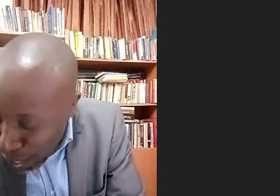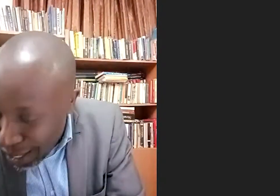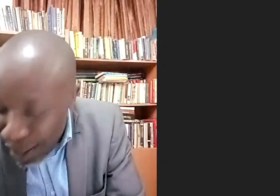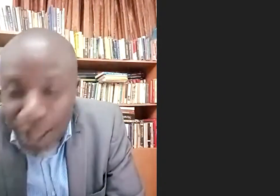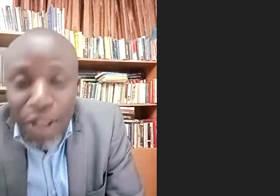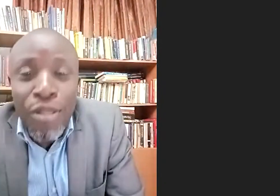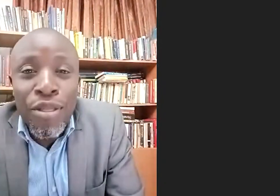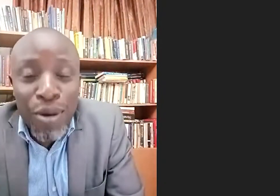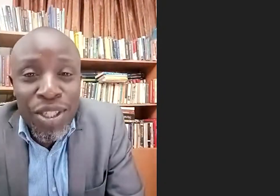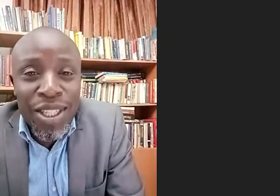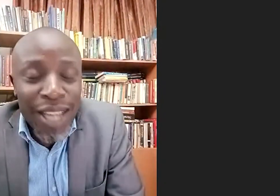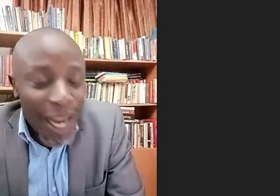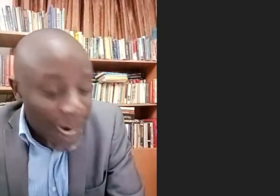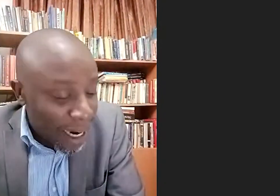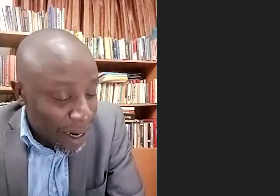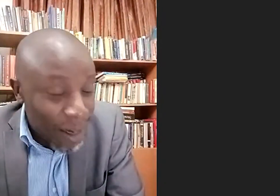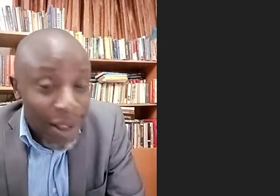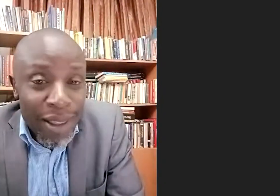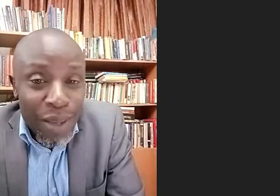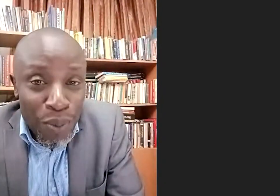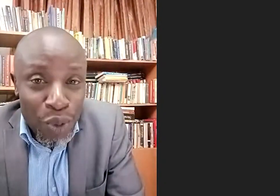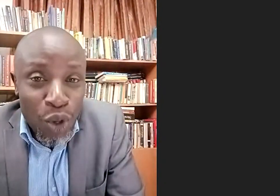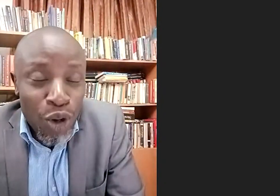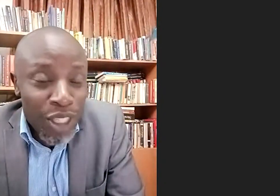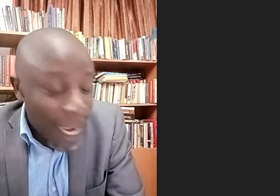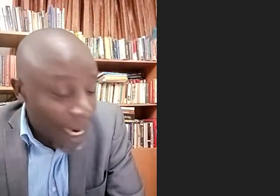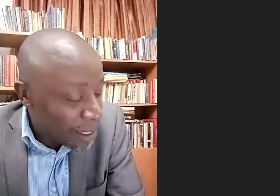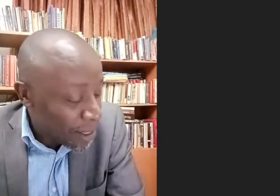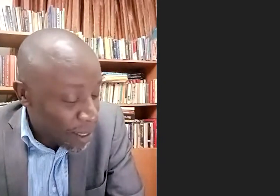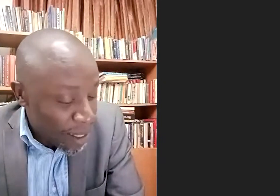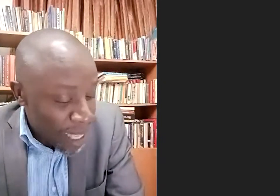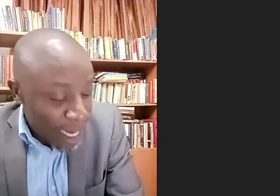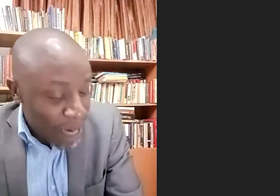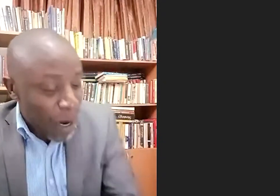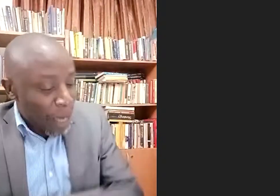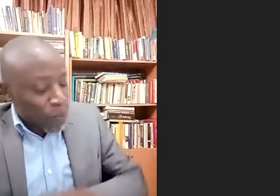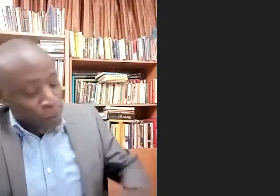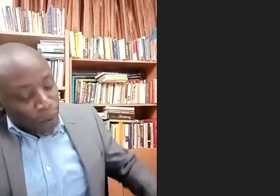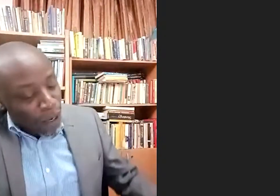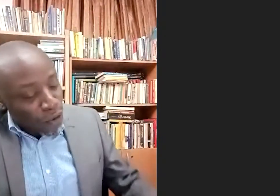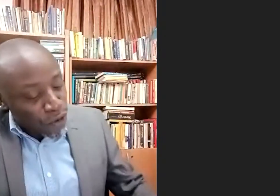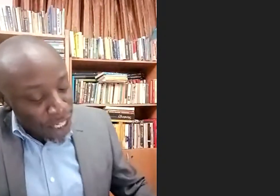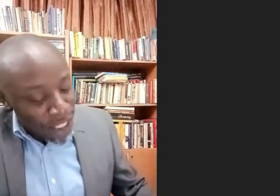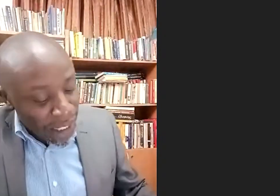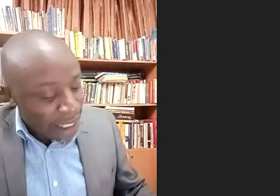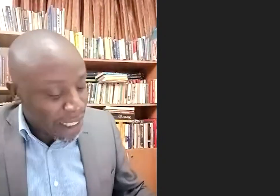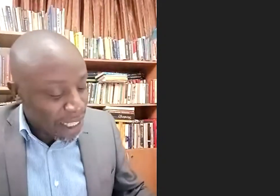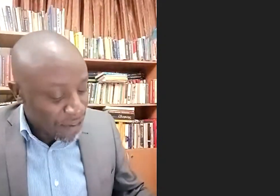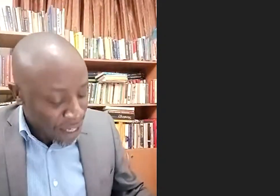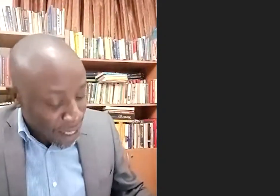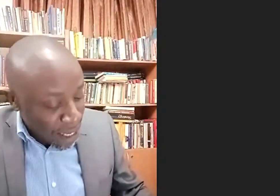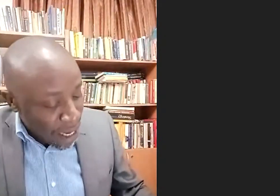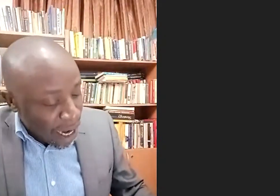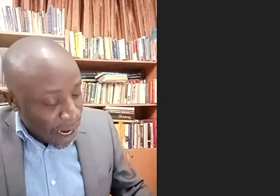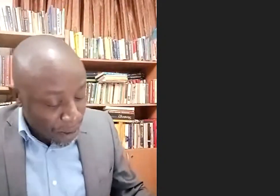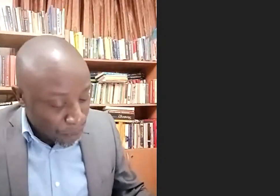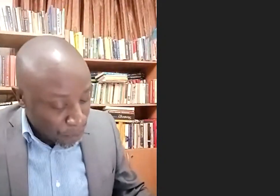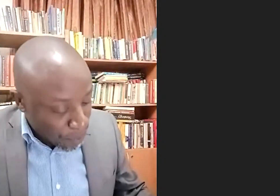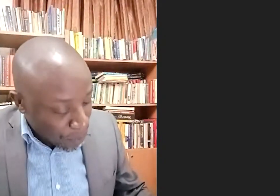in Rwanda, those are the people to contact. They are led by my good friend